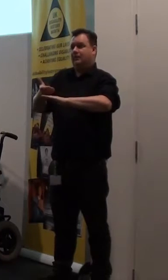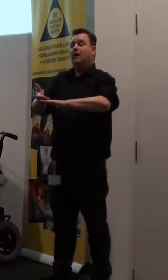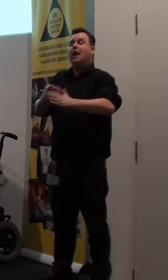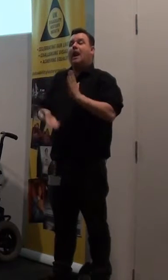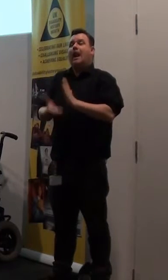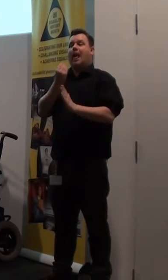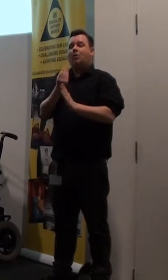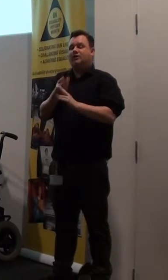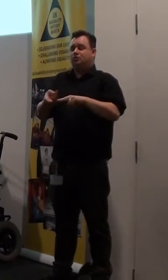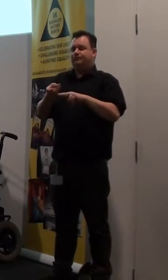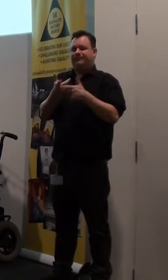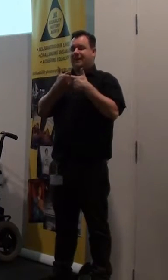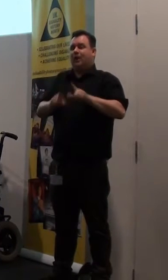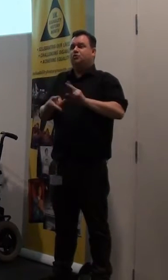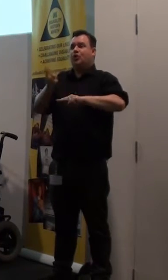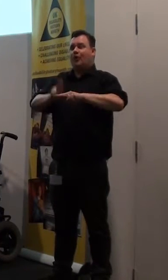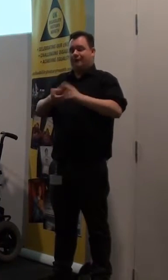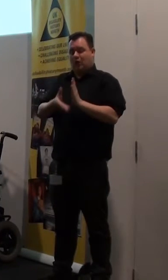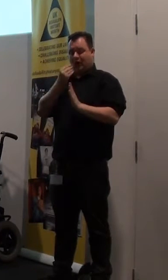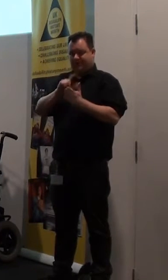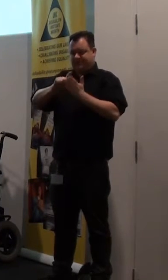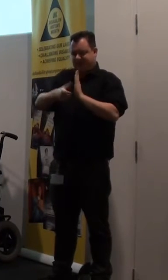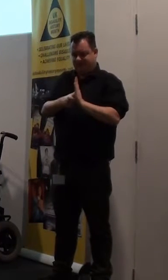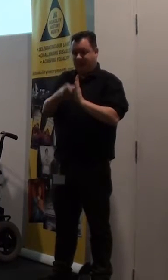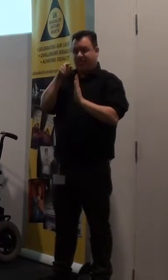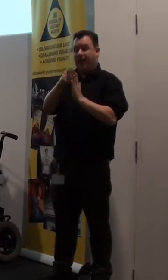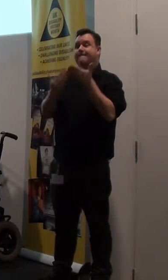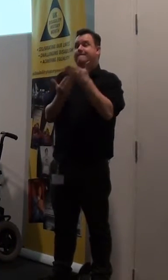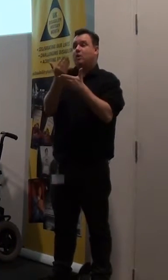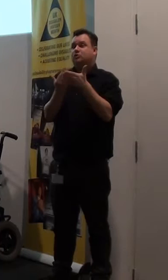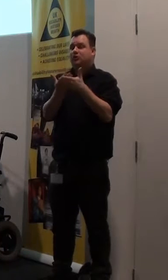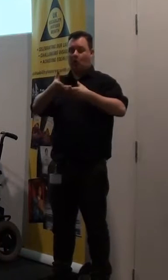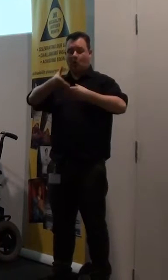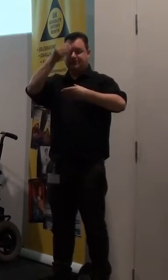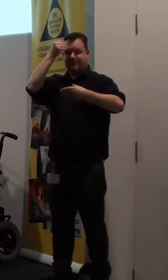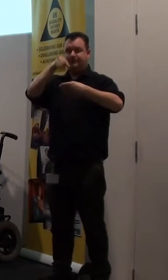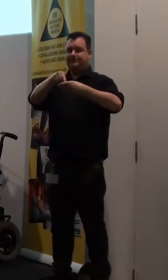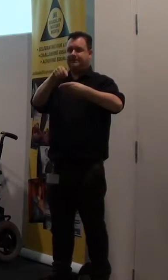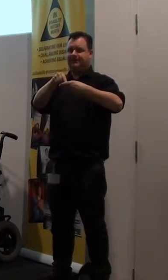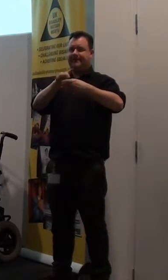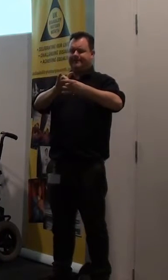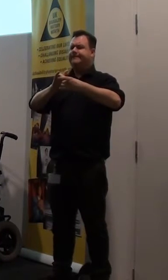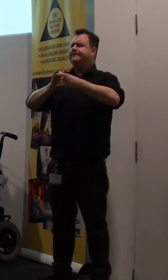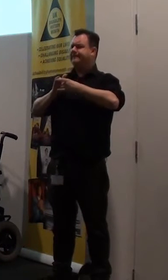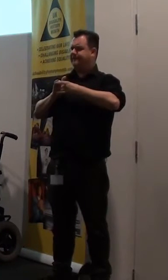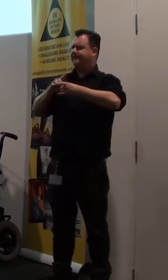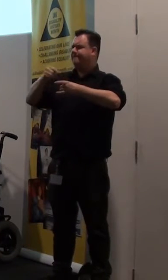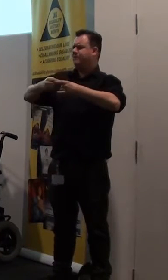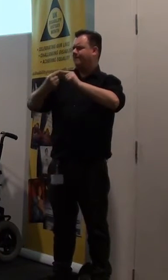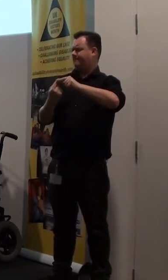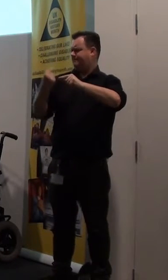learning disability. And the very concept, the modern concept of learning disability, is rooted in that